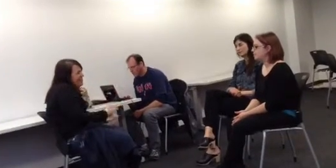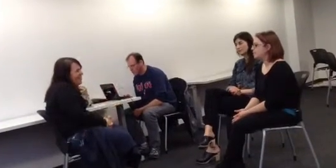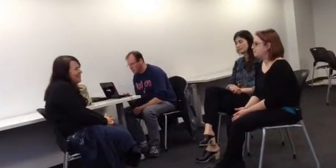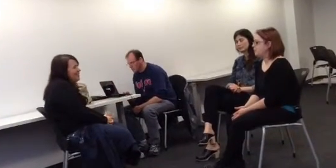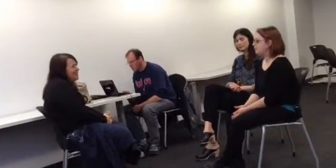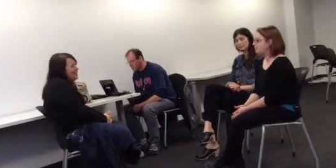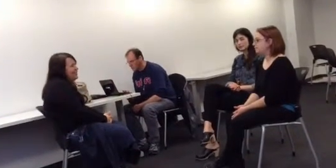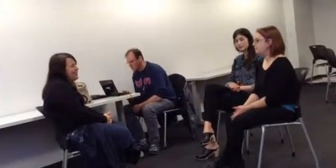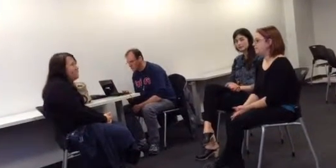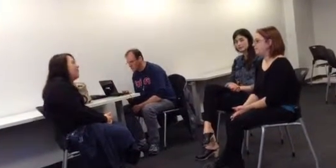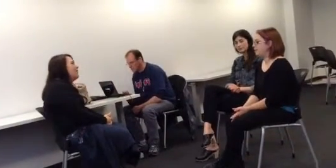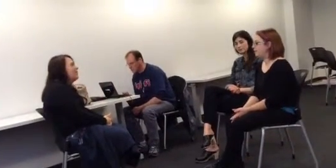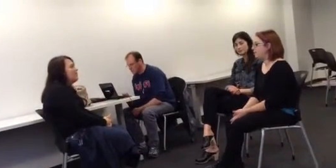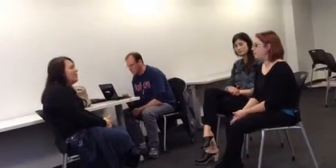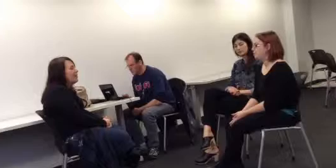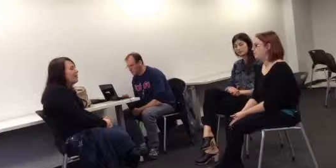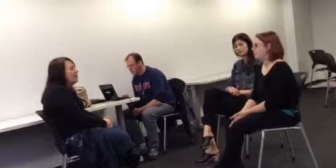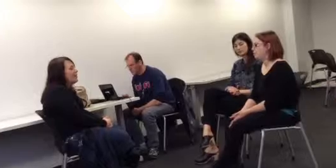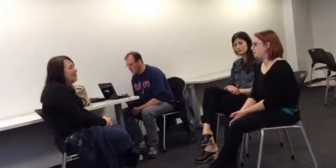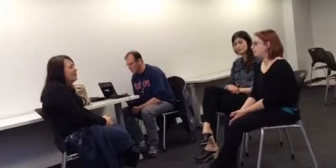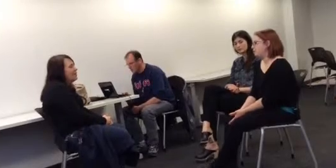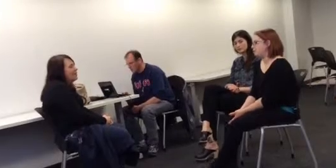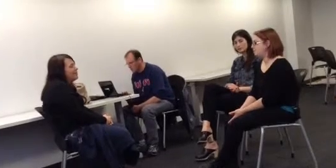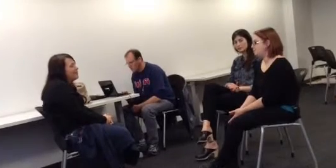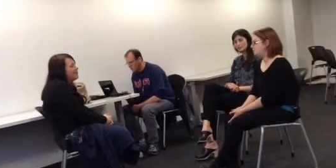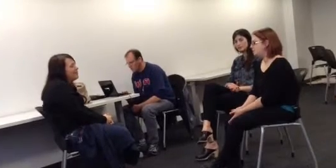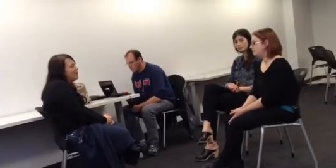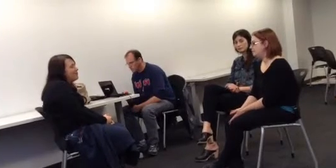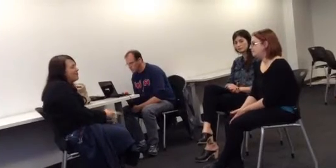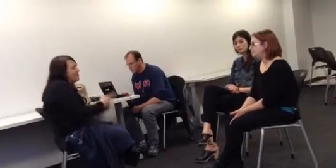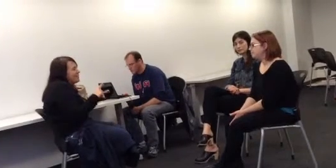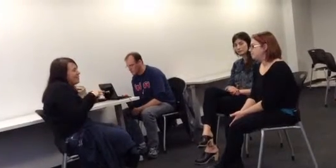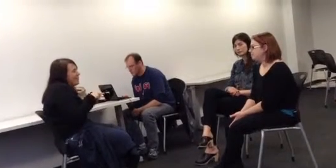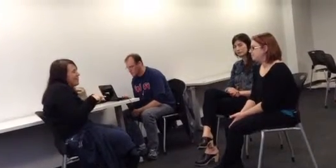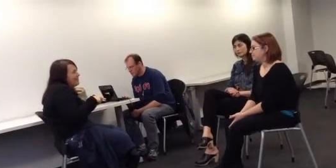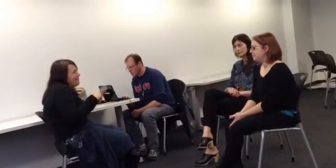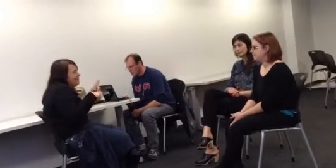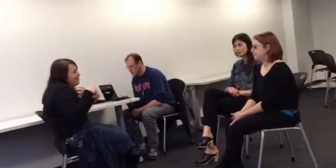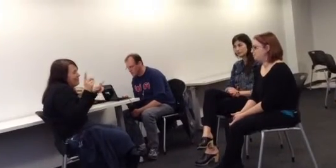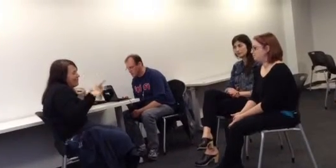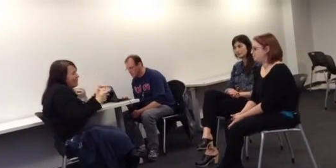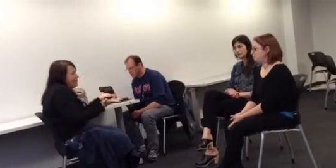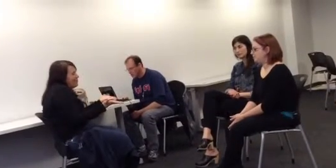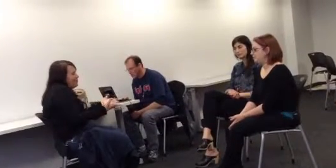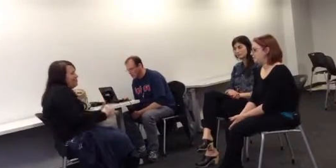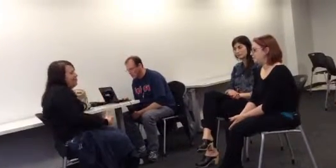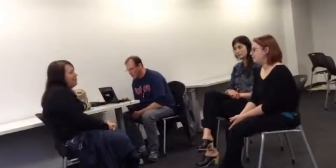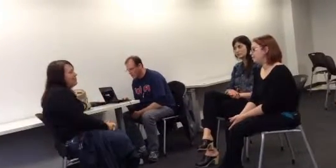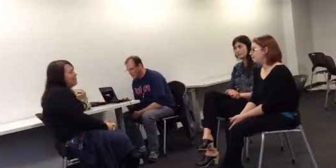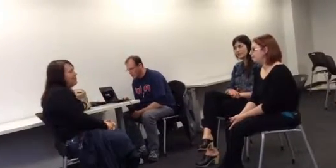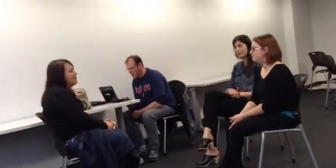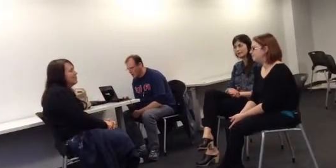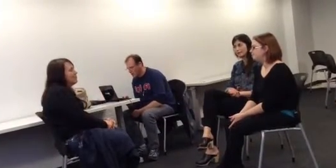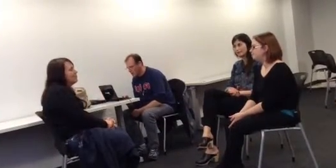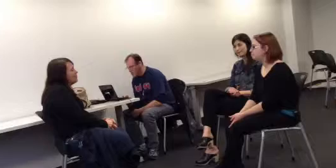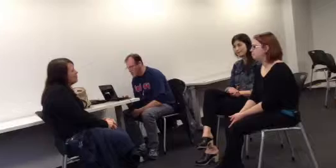It depends. If they have no hearing at all, then it just really depends on the person.